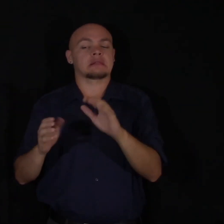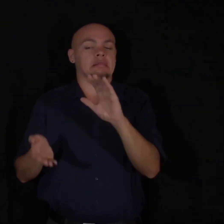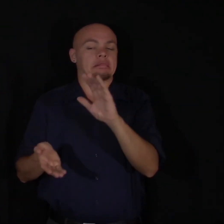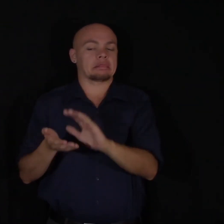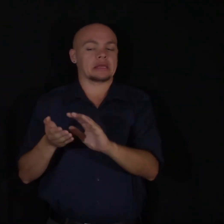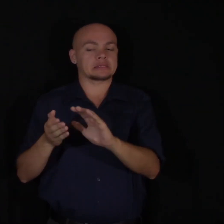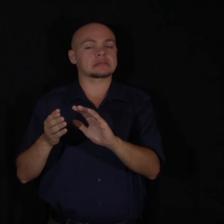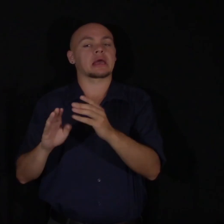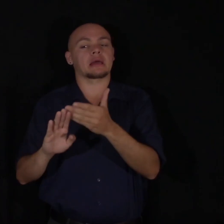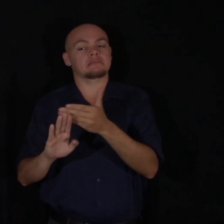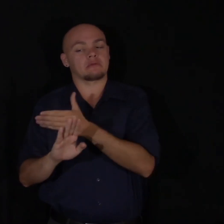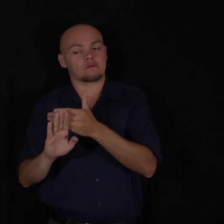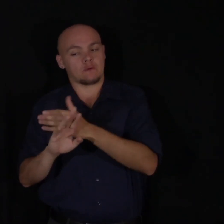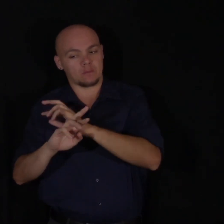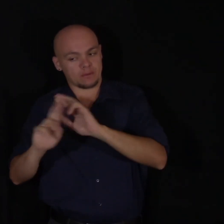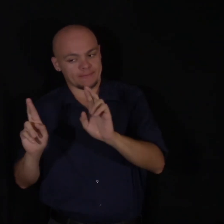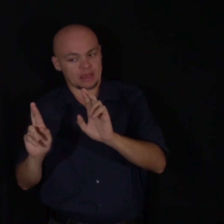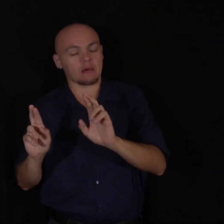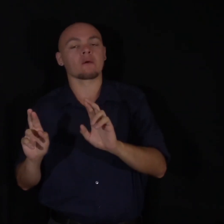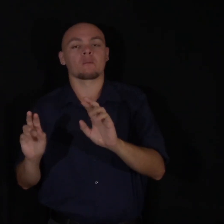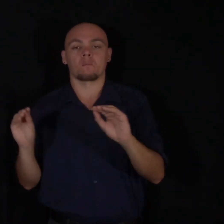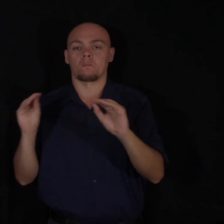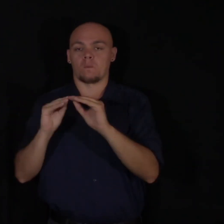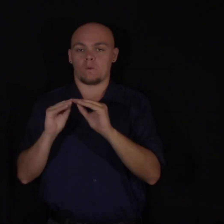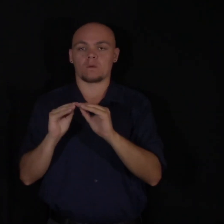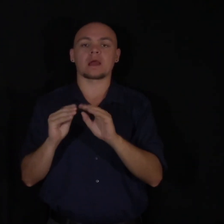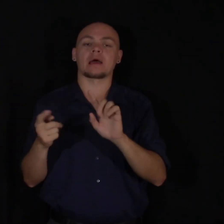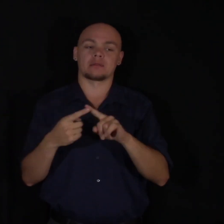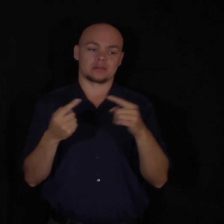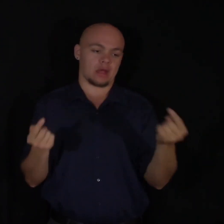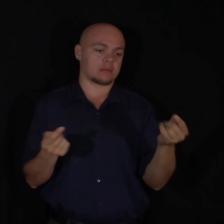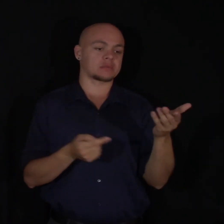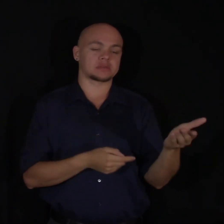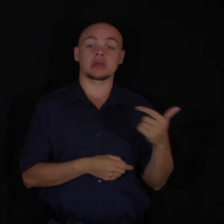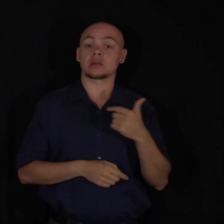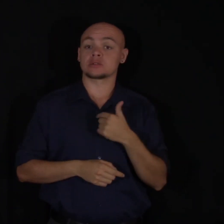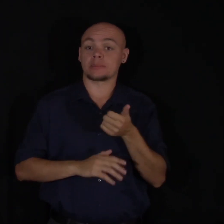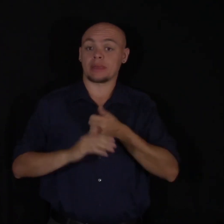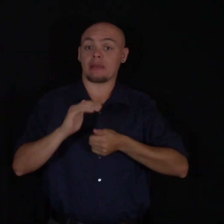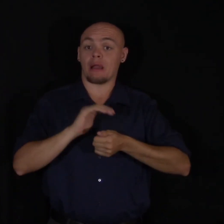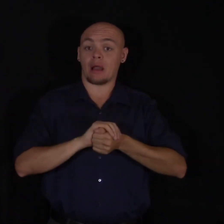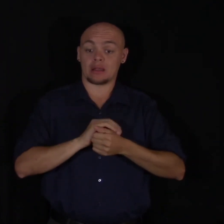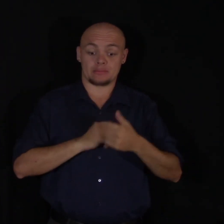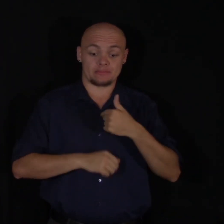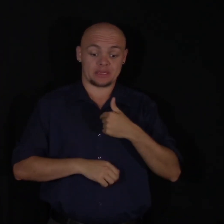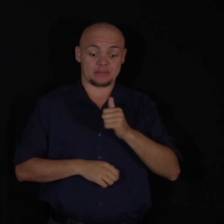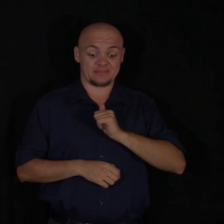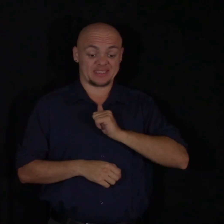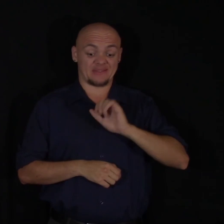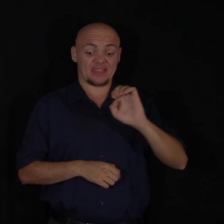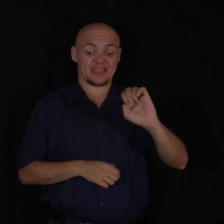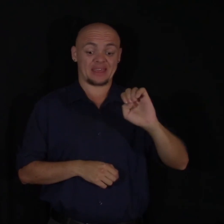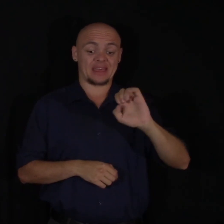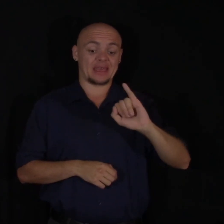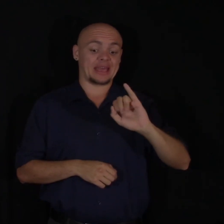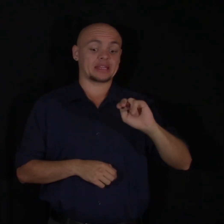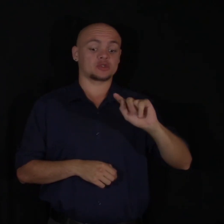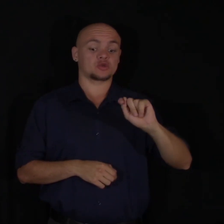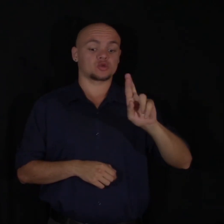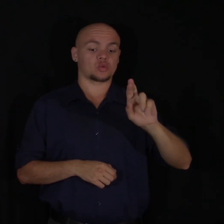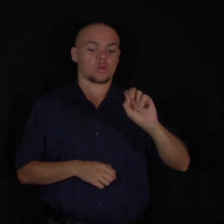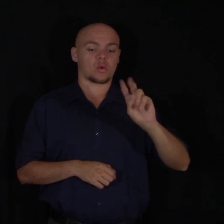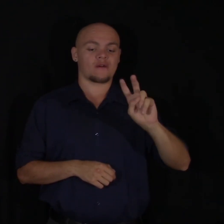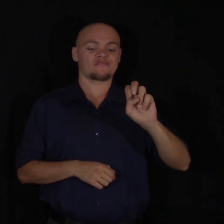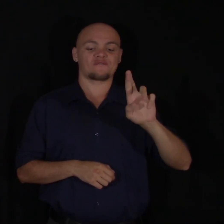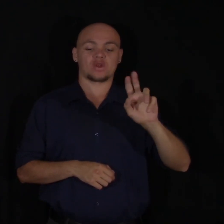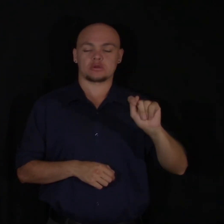Finally, I think I made no effort to hide the fact that I am introverted, maybe even excessively. But as a matter of